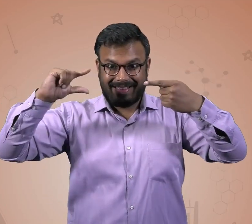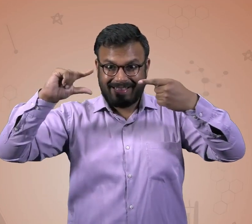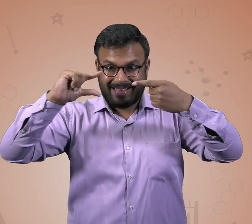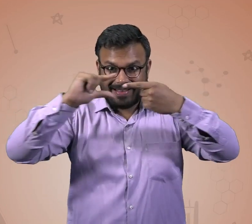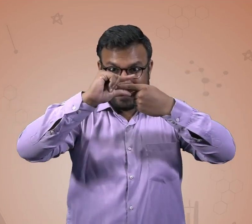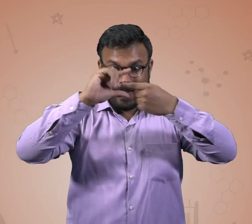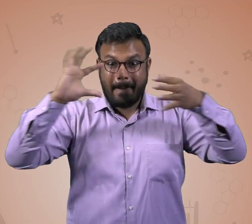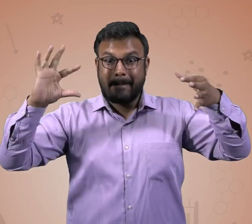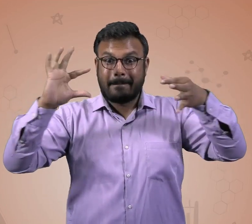mechanism.